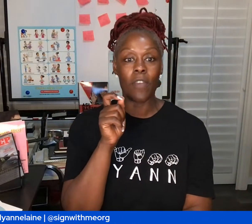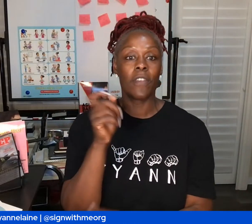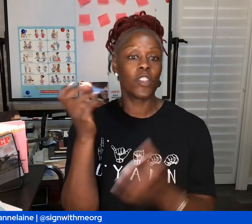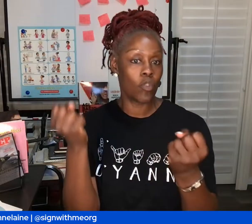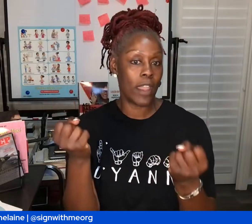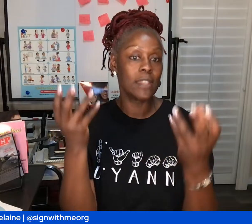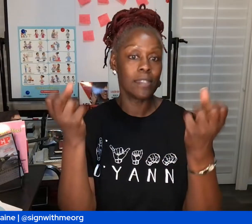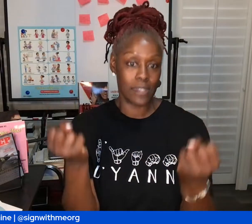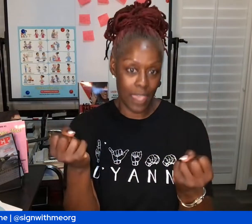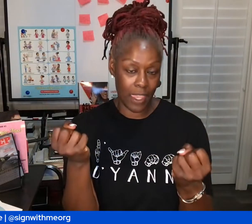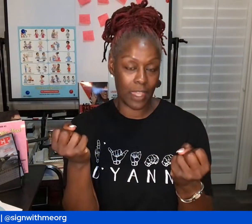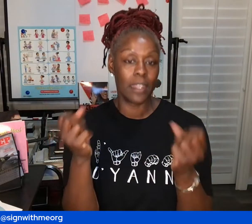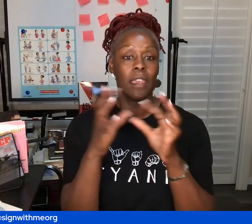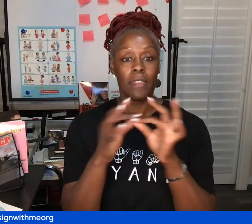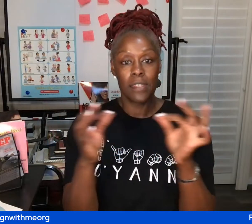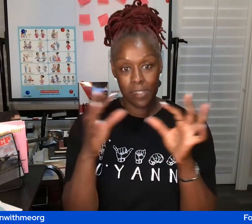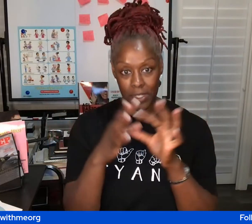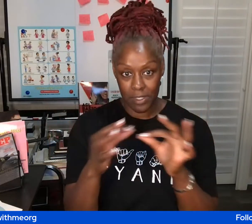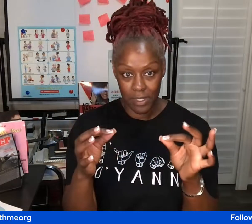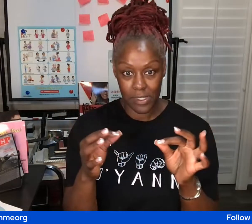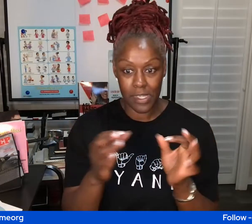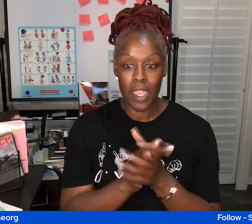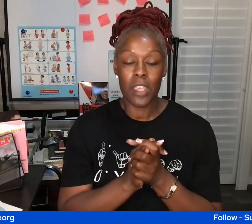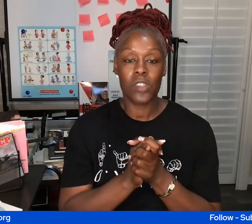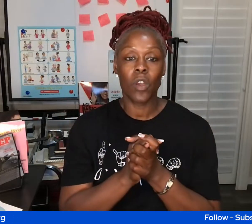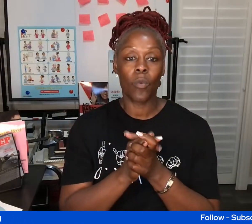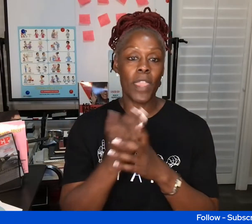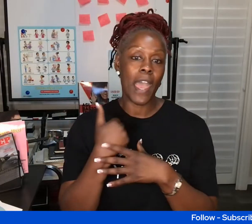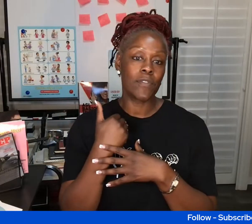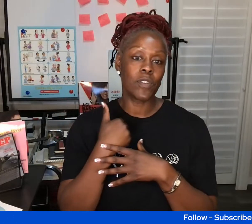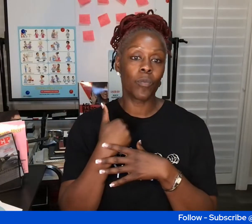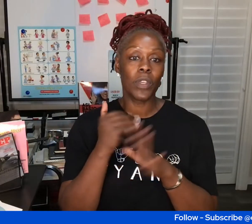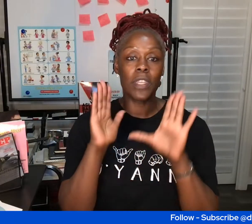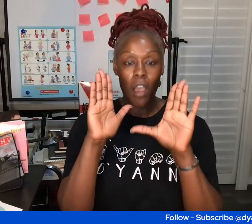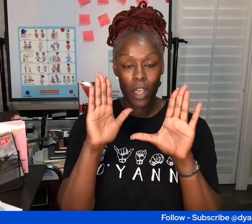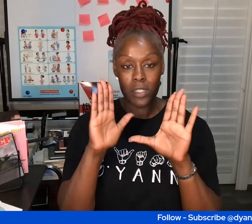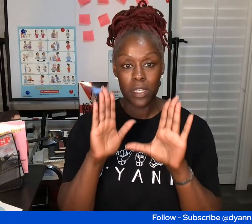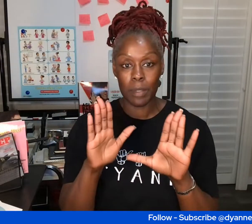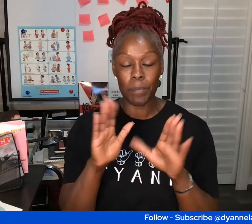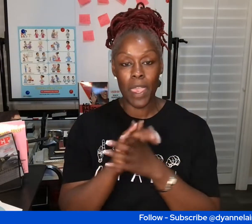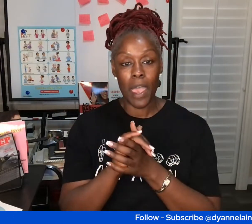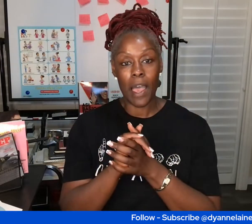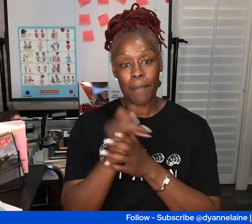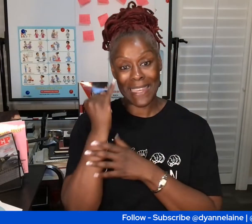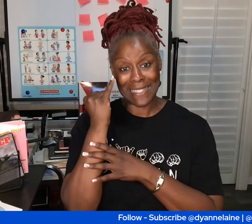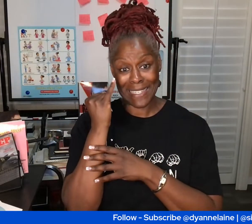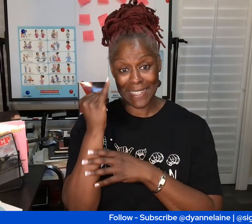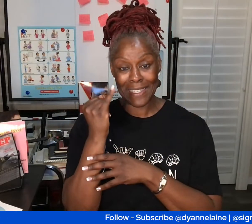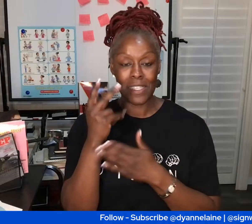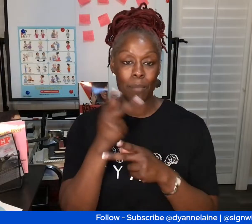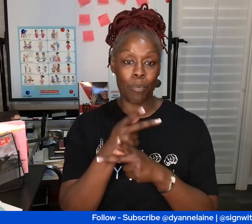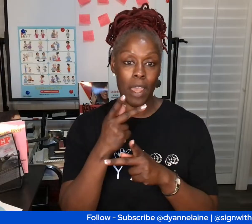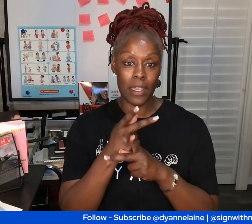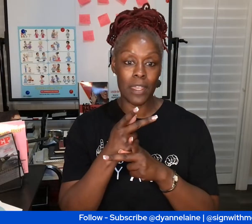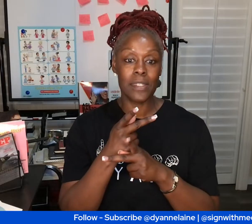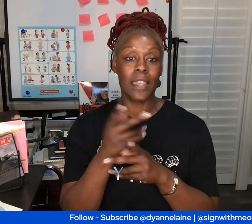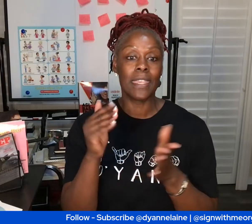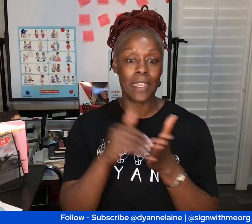than trying to sign the sentence. And so we have some really awesome ideas and products, again,